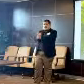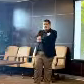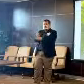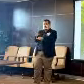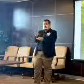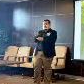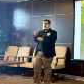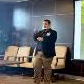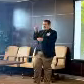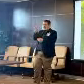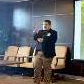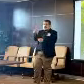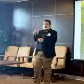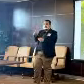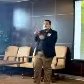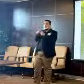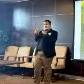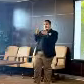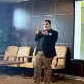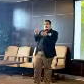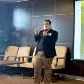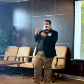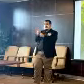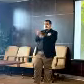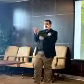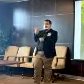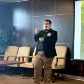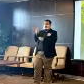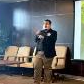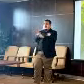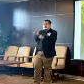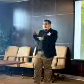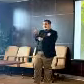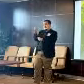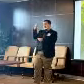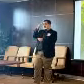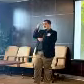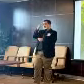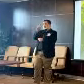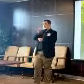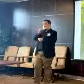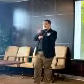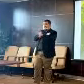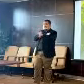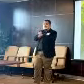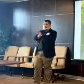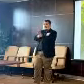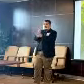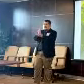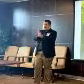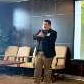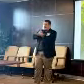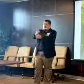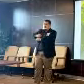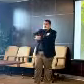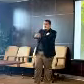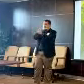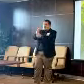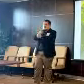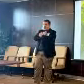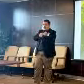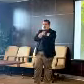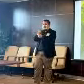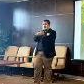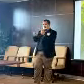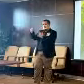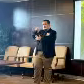We had to in big, big ways years ago. But we also know it is effective in protecting what you love and